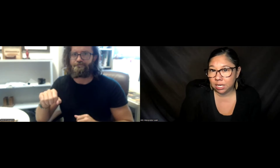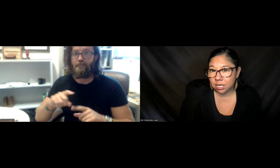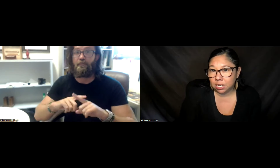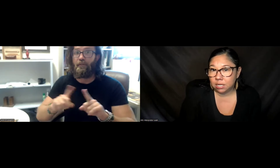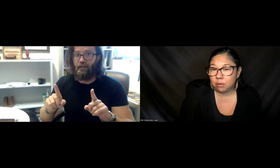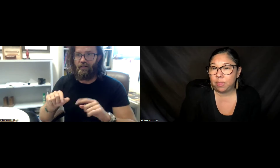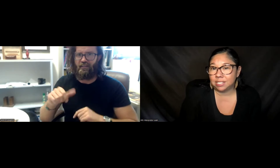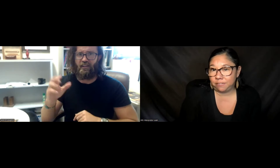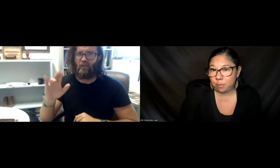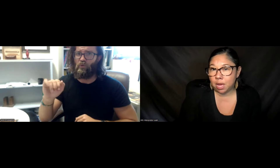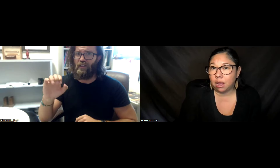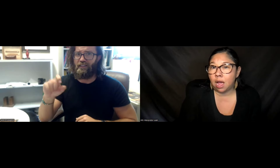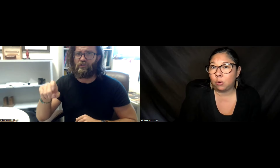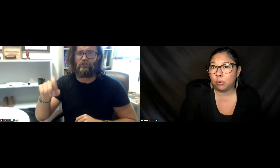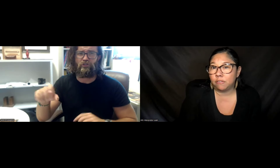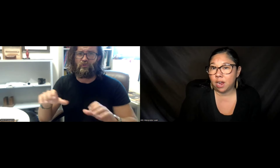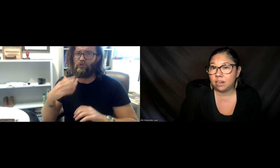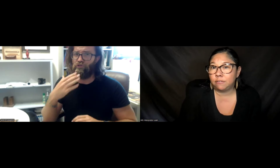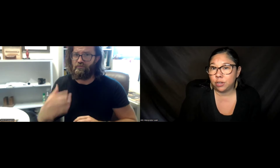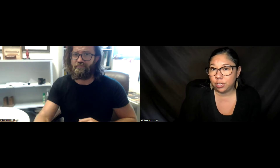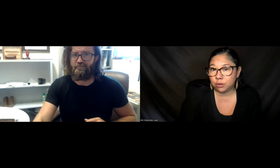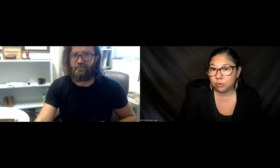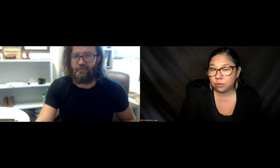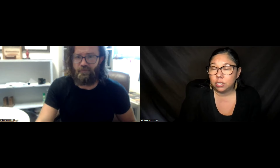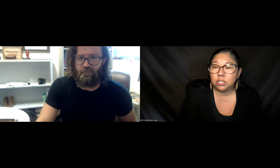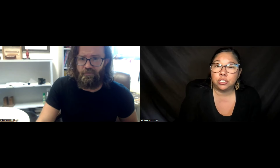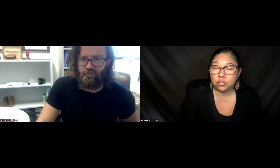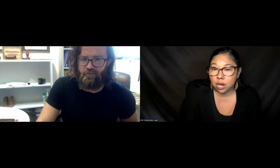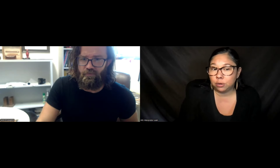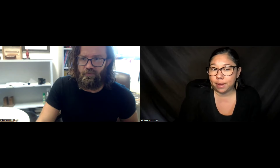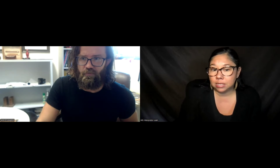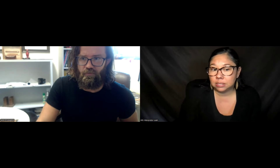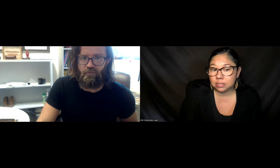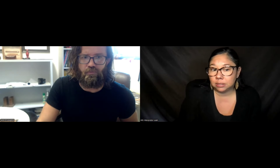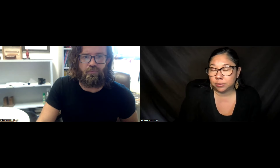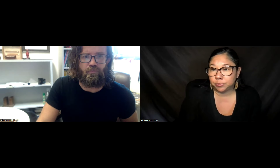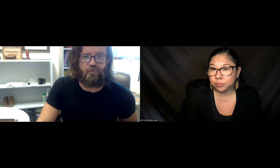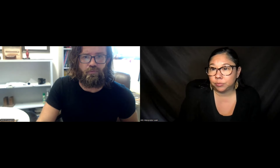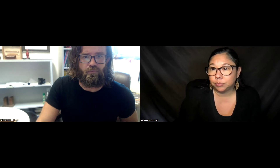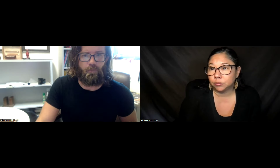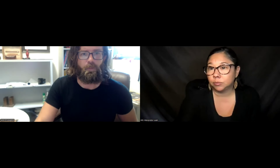everybody? That's the feedback I will provide for you. Just try your best.